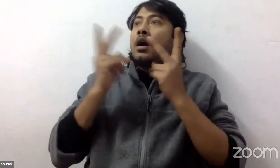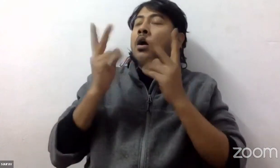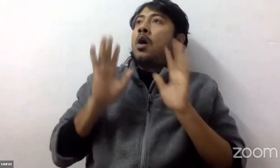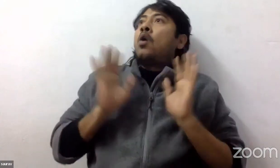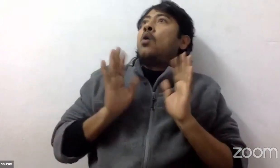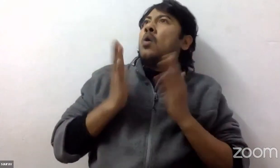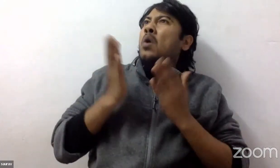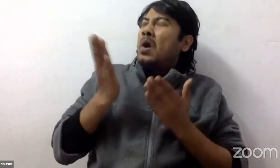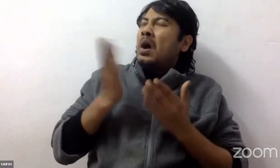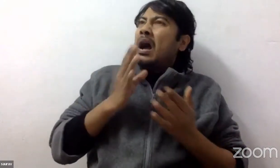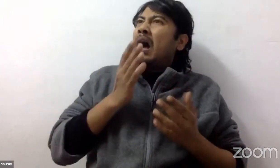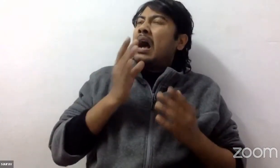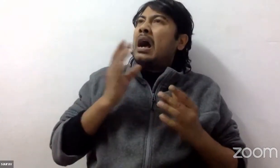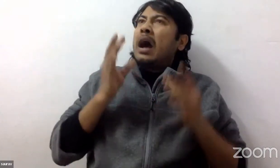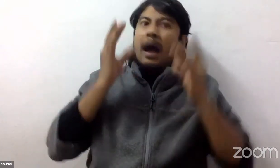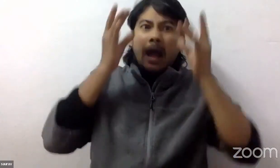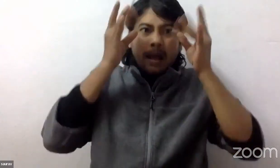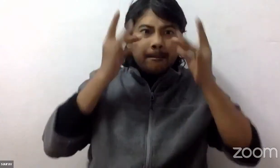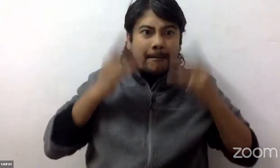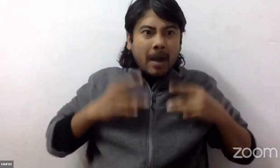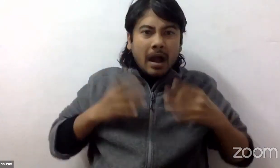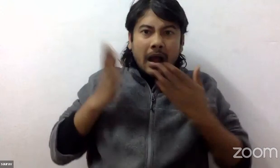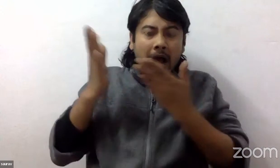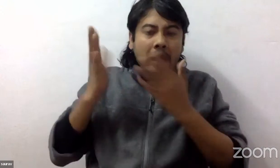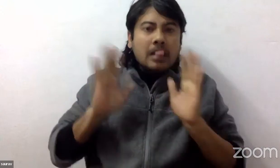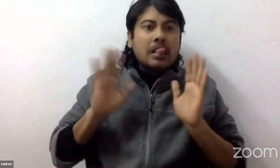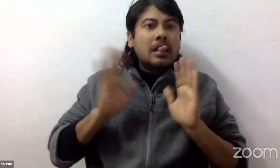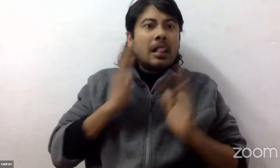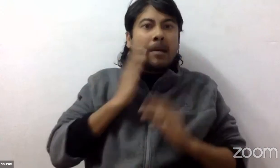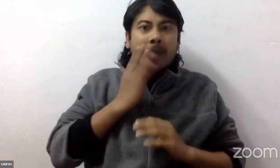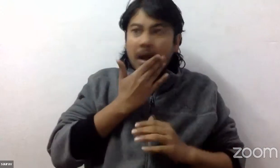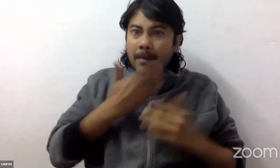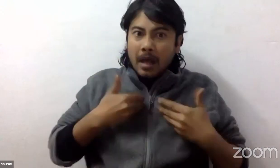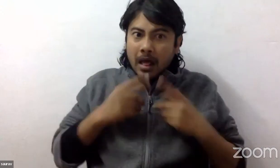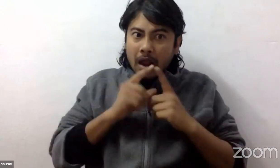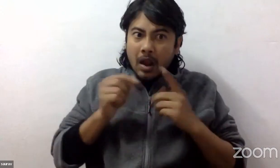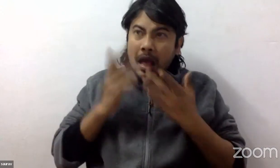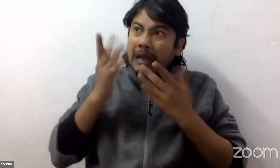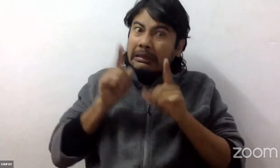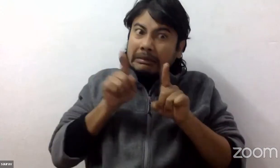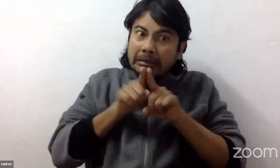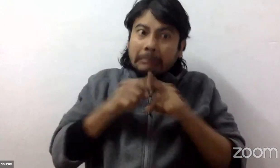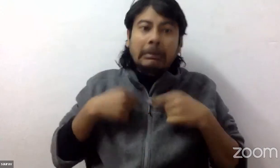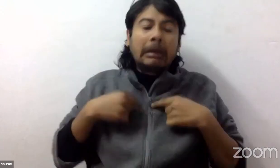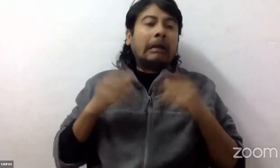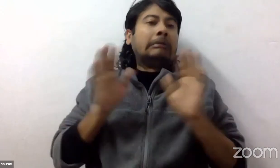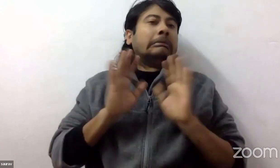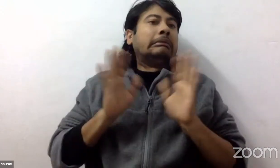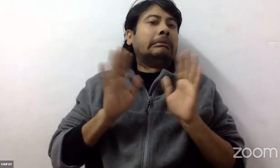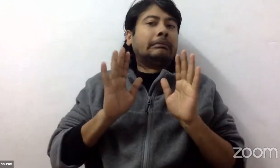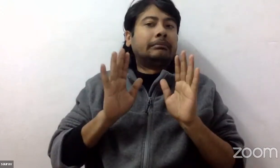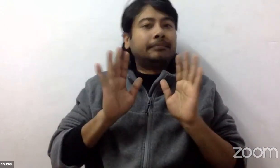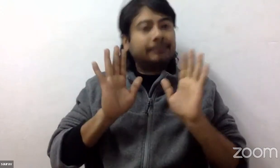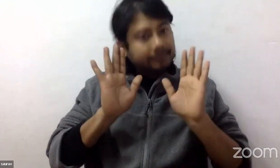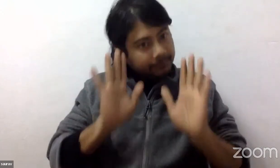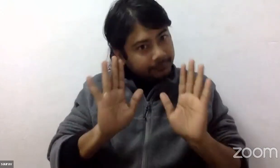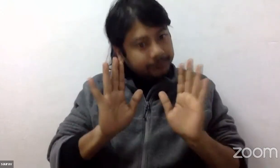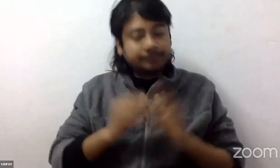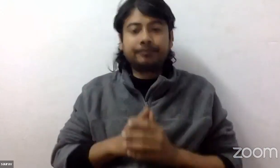active because he's a servant of the Lord and he wanted to perform his duty. and his duty was to punish the sinful